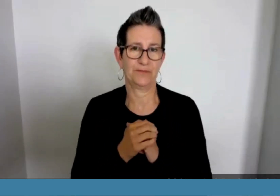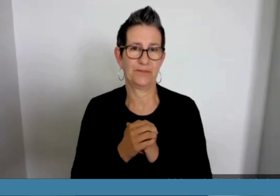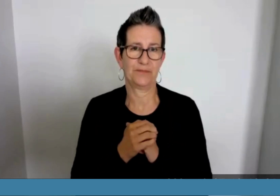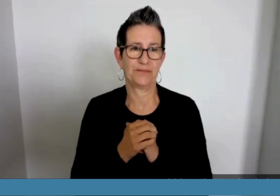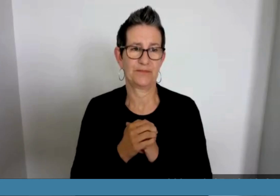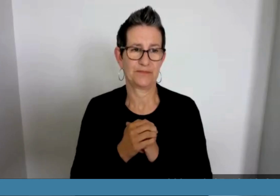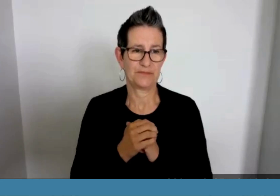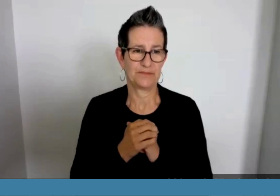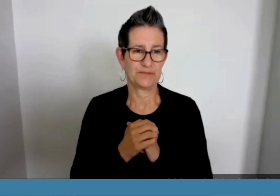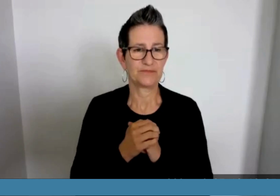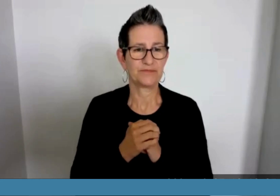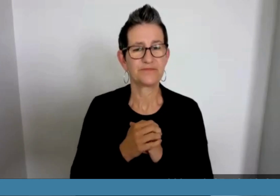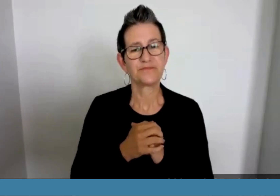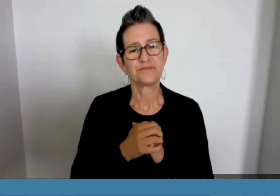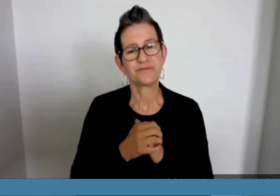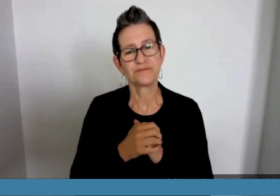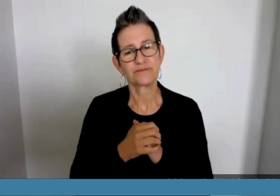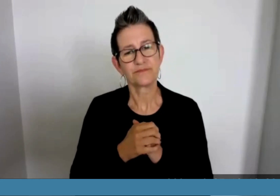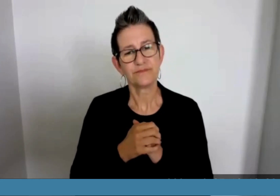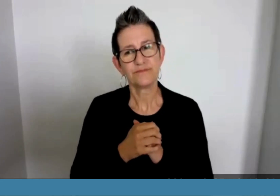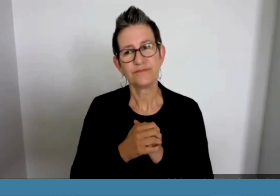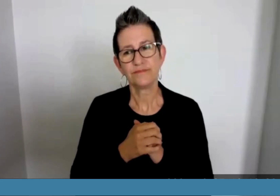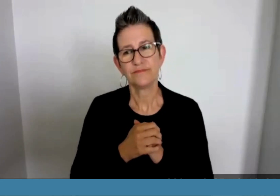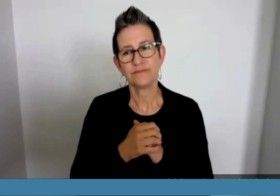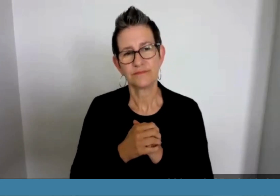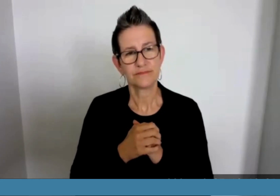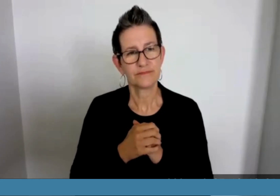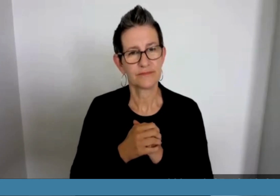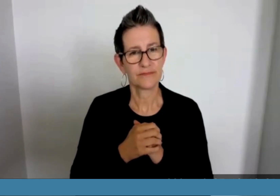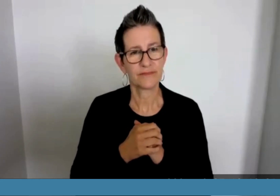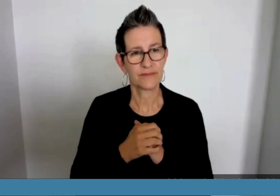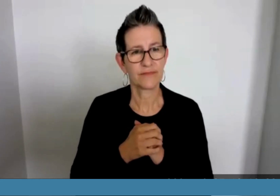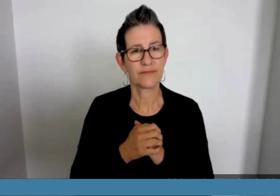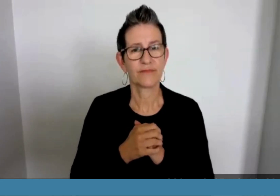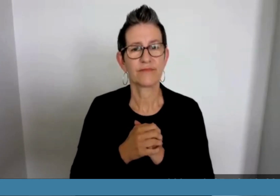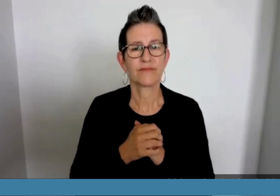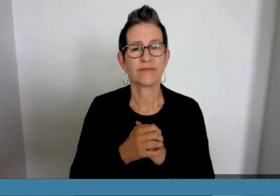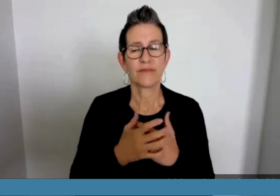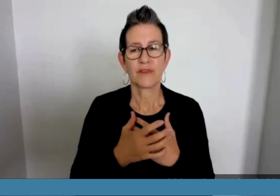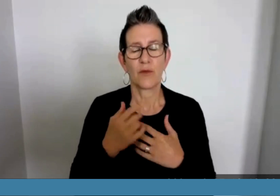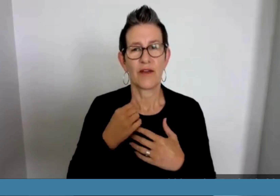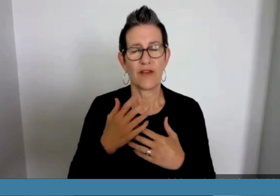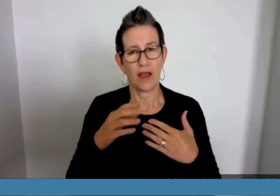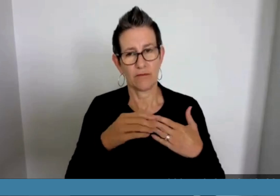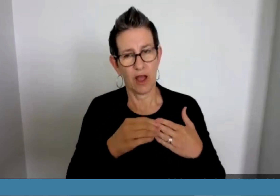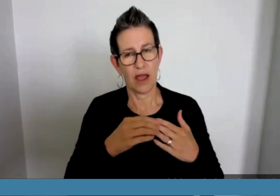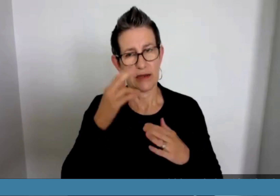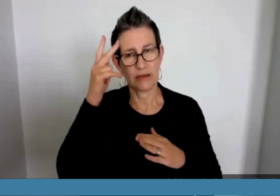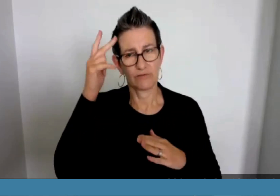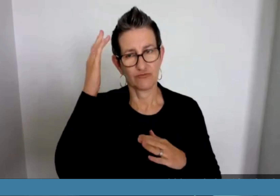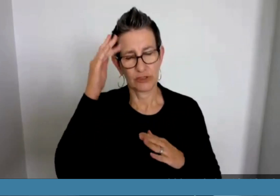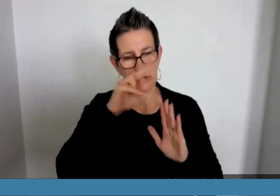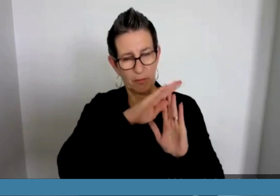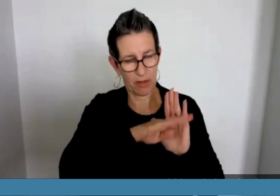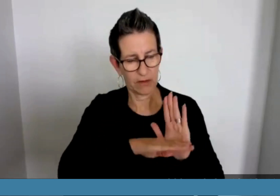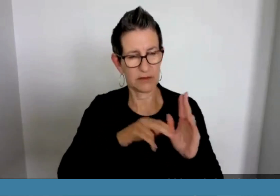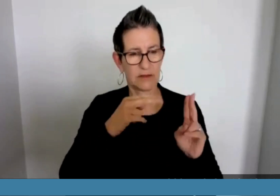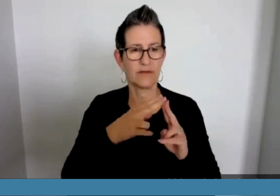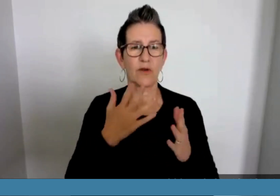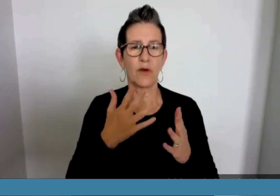Our work is shaped by guiding principles that reflect our commitment to collaboration, equity, and inclusion.